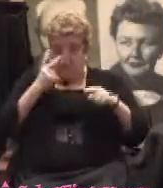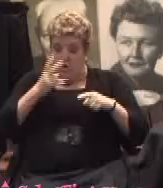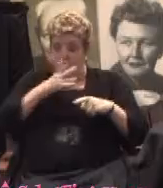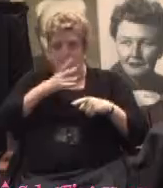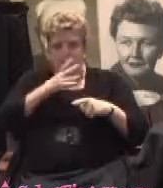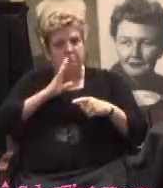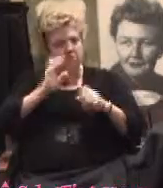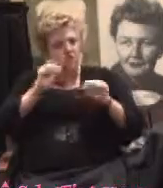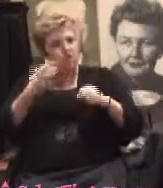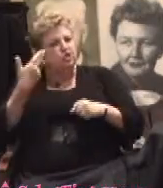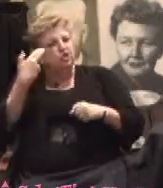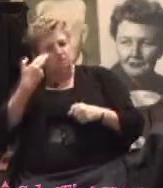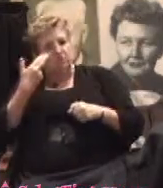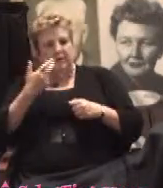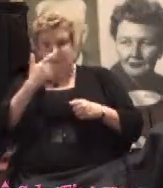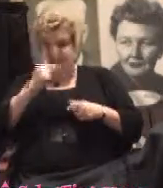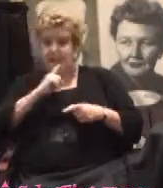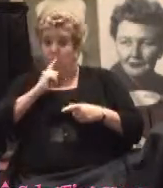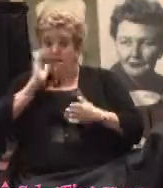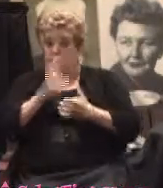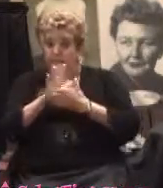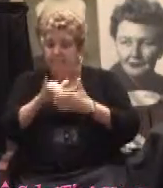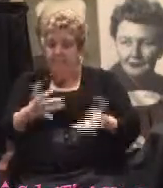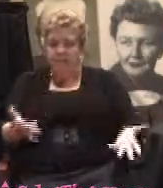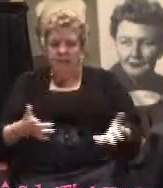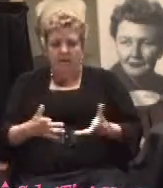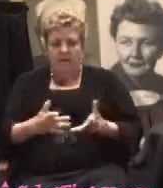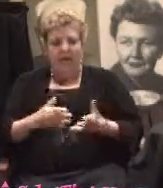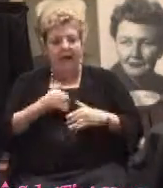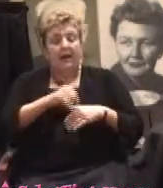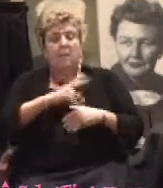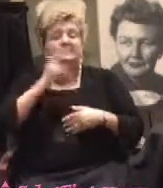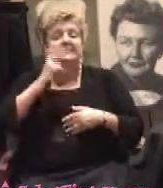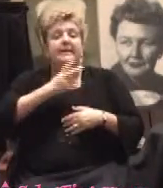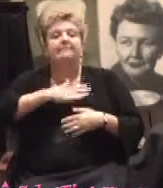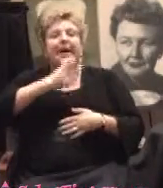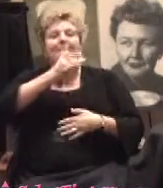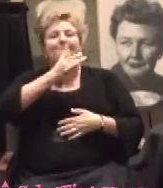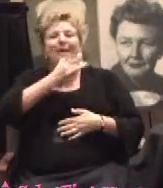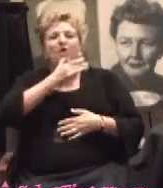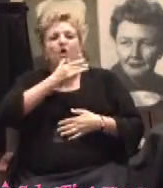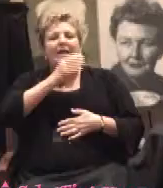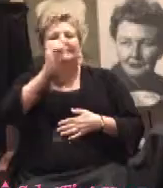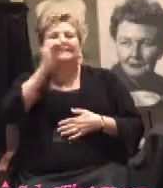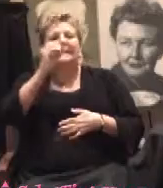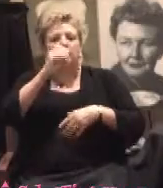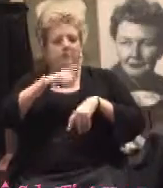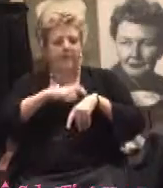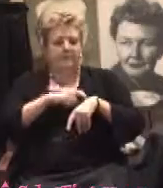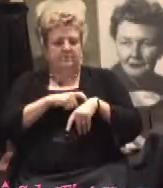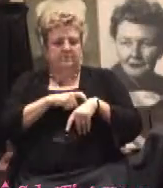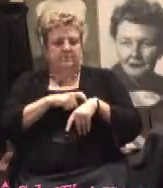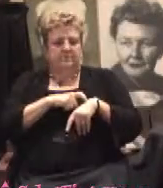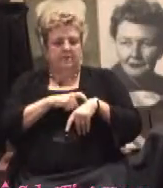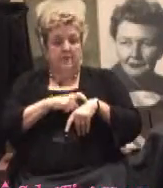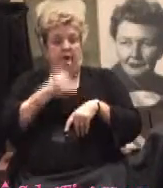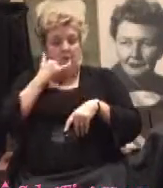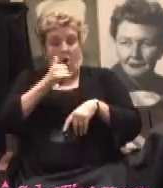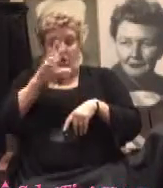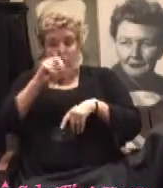went to see my mom exactly 0 times. She lived 2 miles away. I probably called her 30 times. And every time